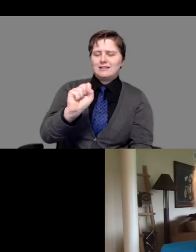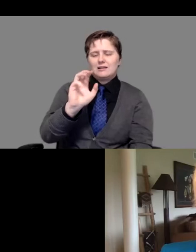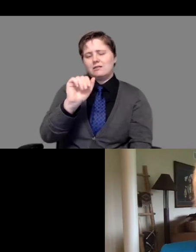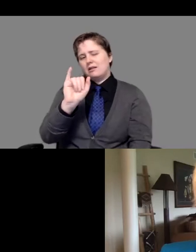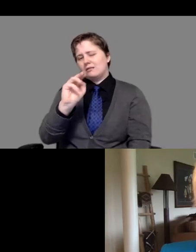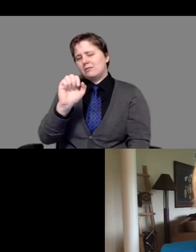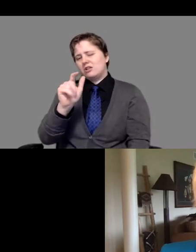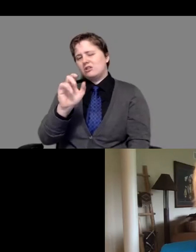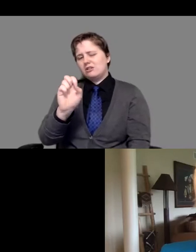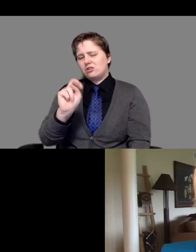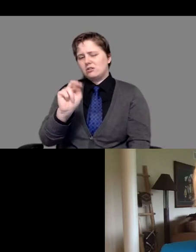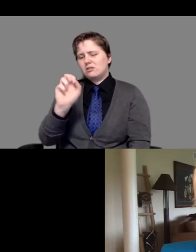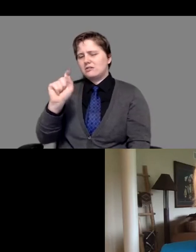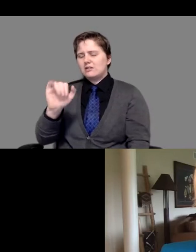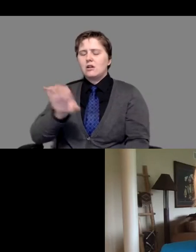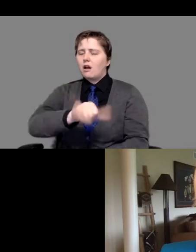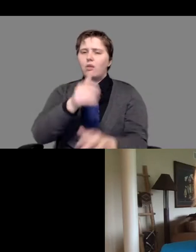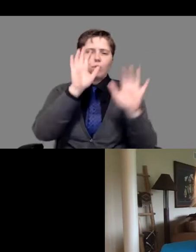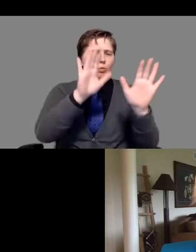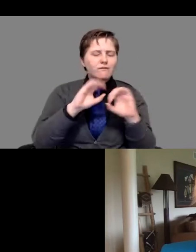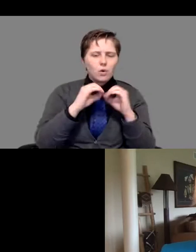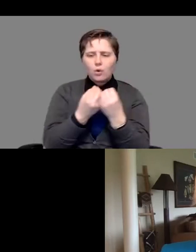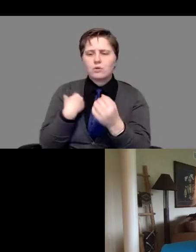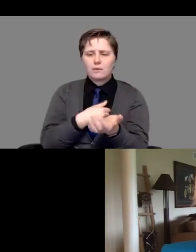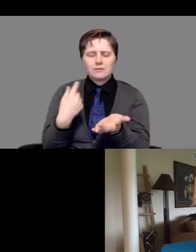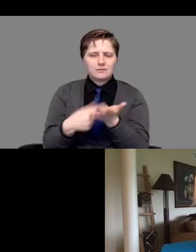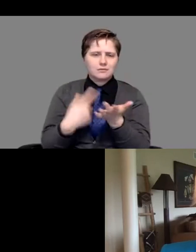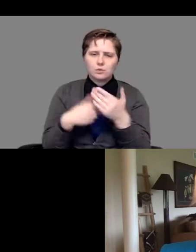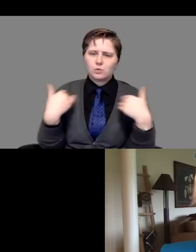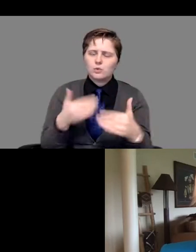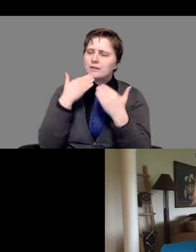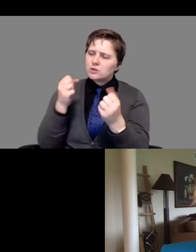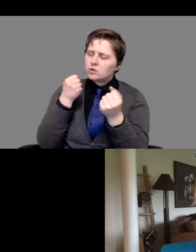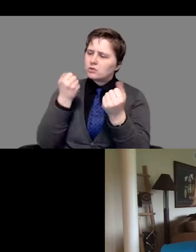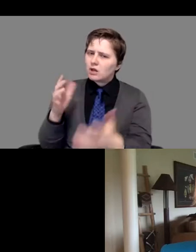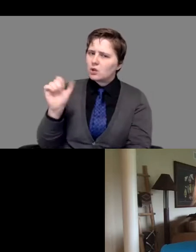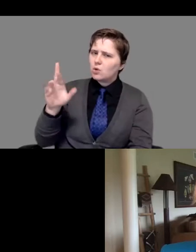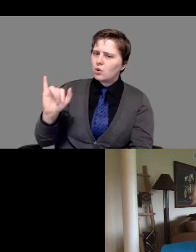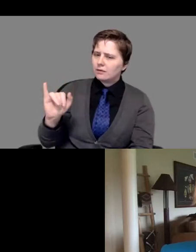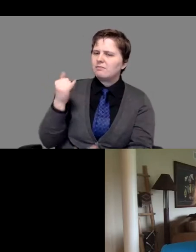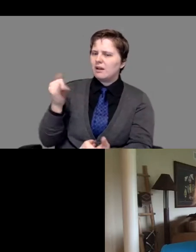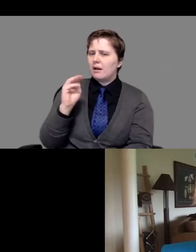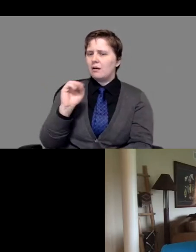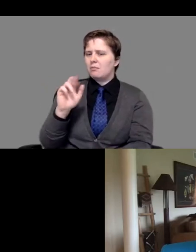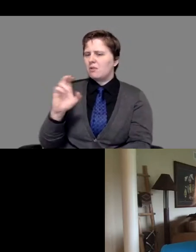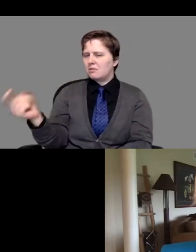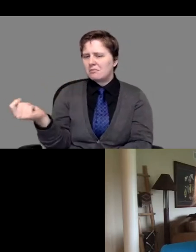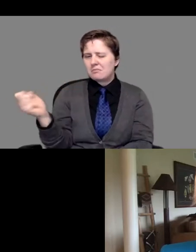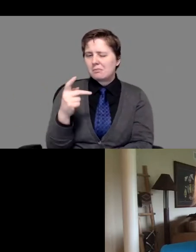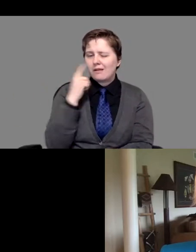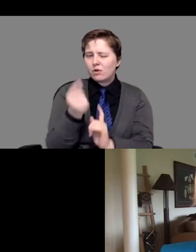the other wonderful organizations that we're talking about here today. Laurie, thank you so much. Yeah, well, I'm going to bring Mark back in for just a